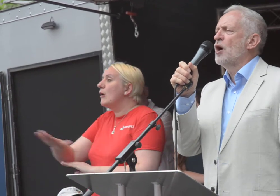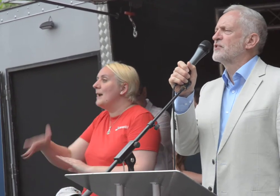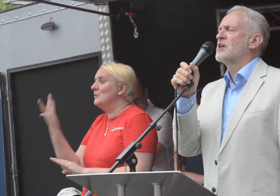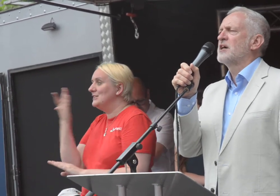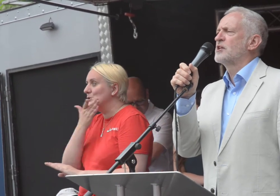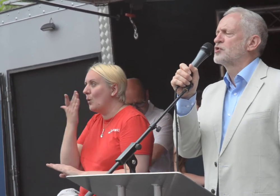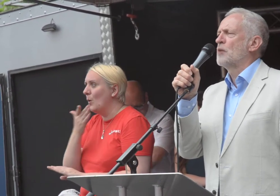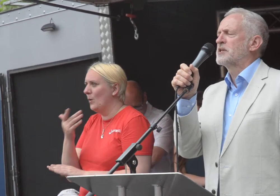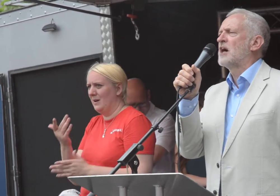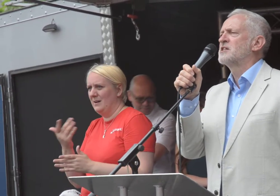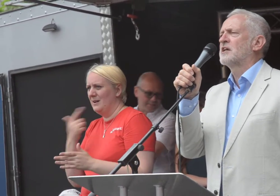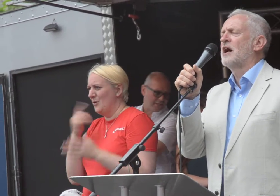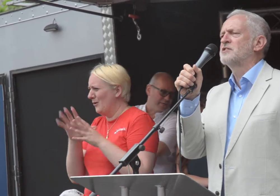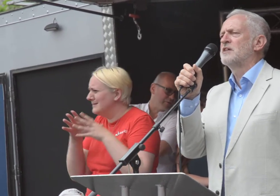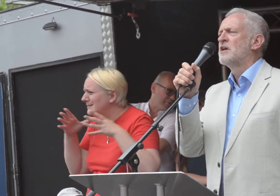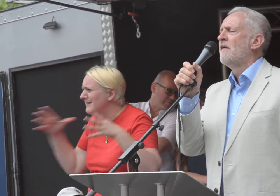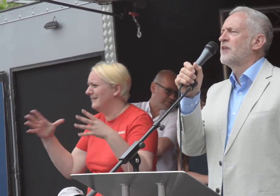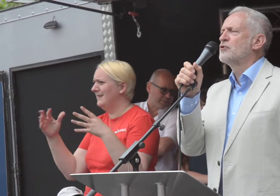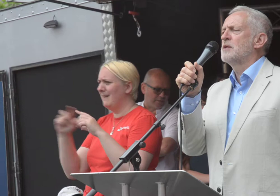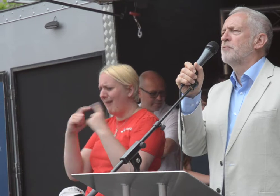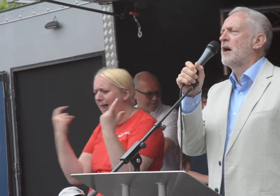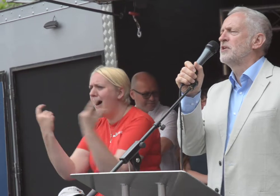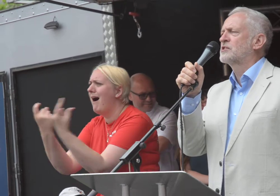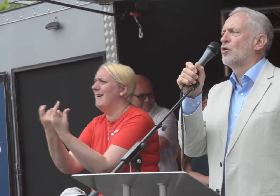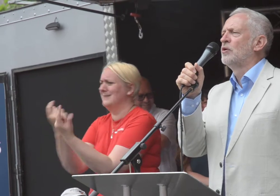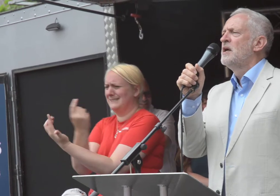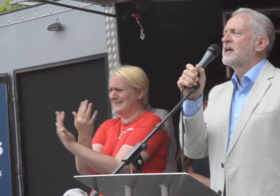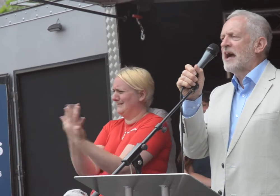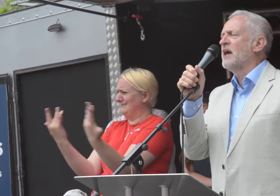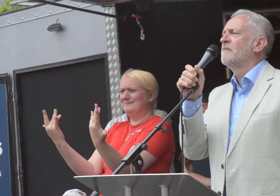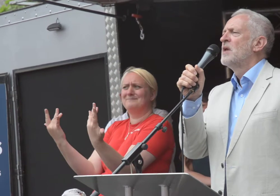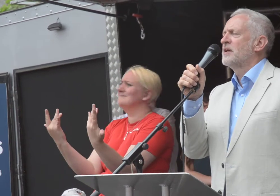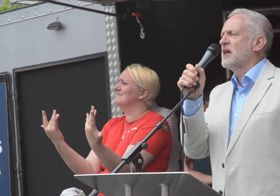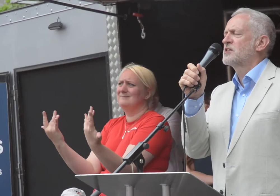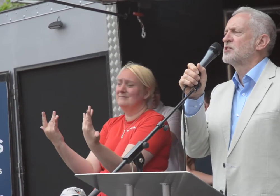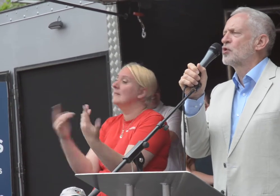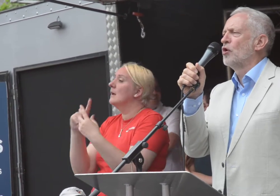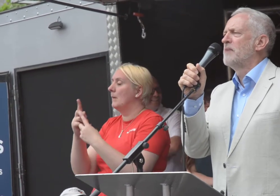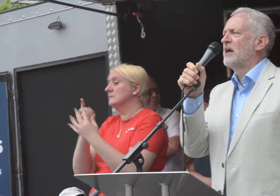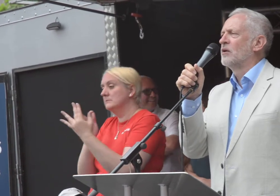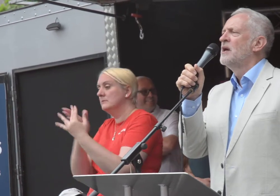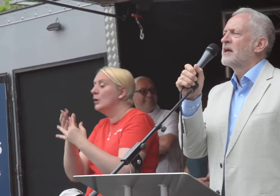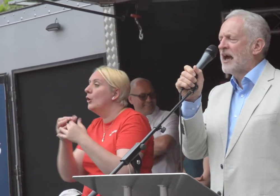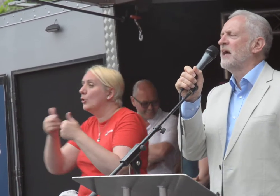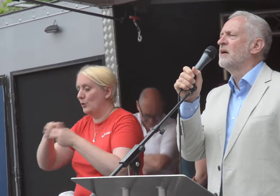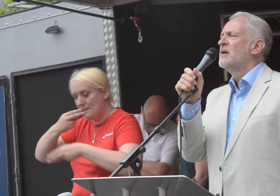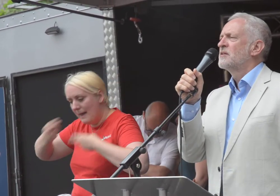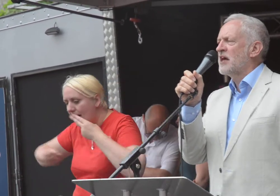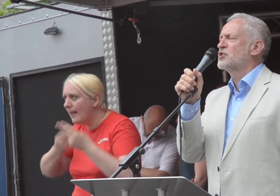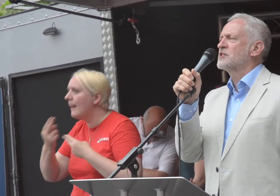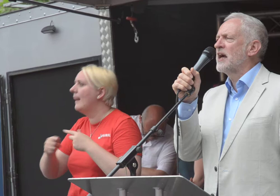being in oversized and supersized classes, those in primary school getting a decent school meal,